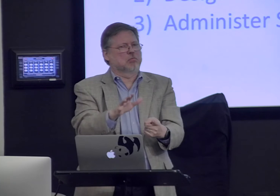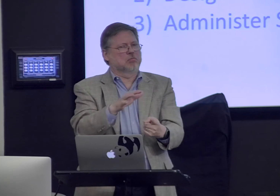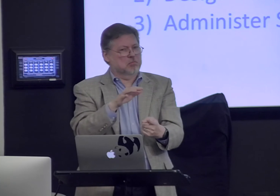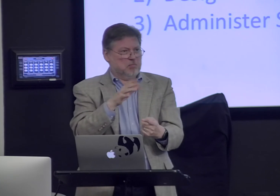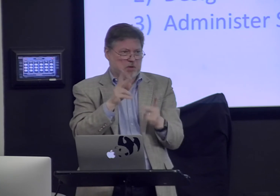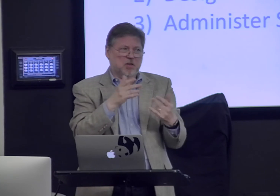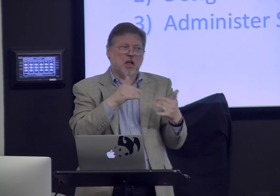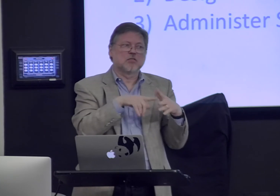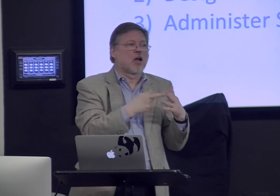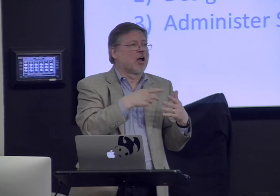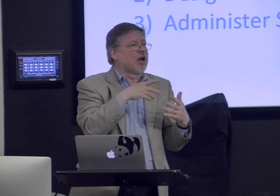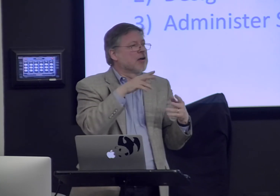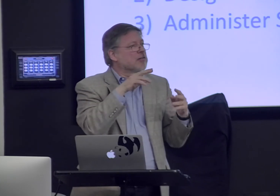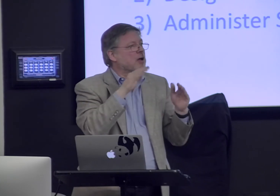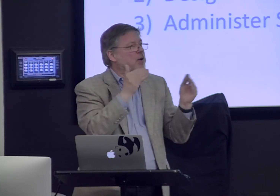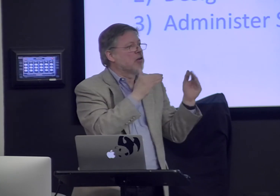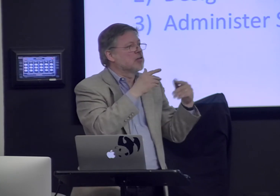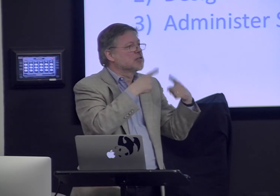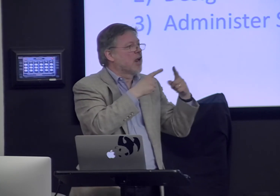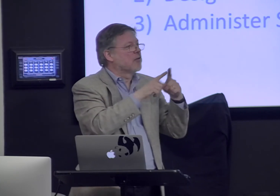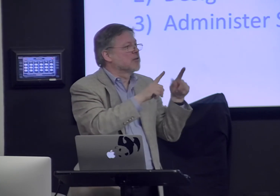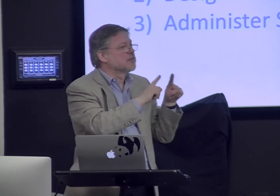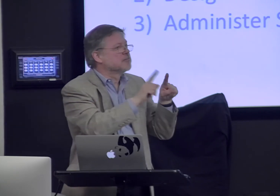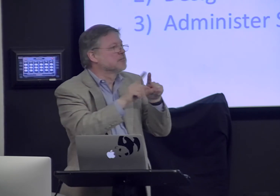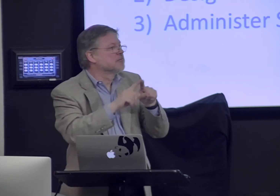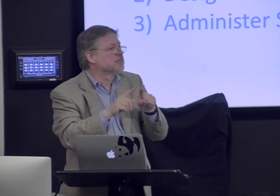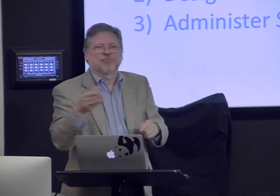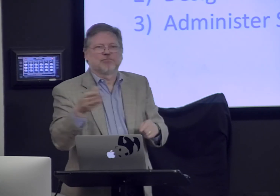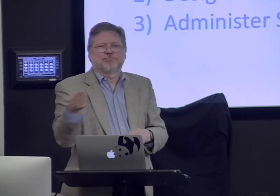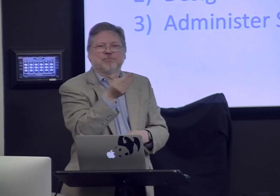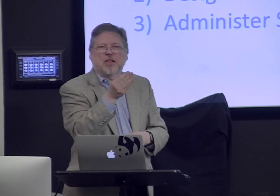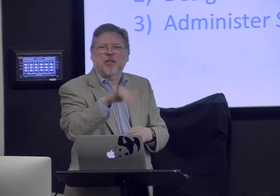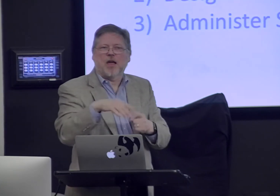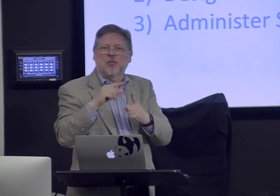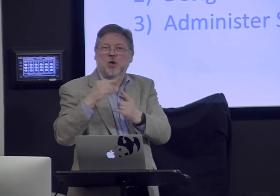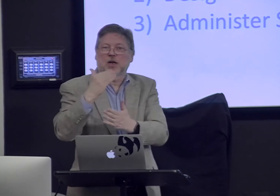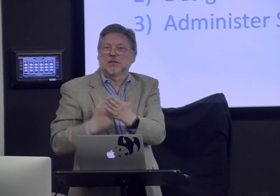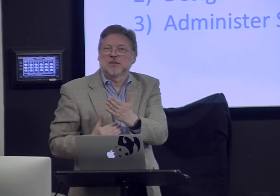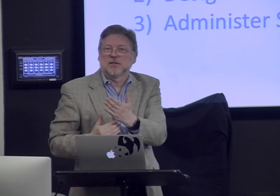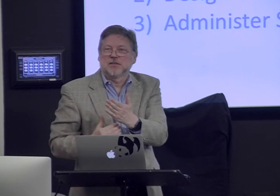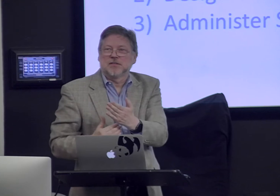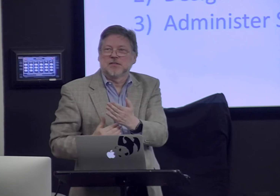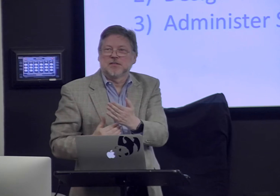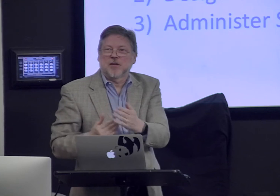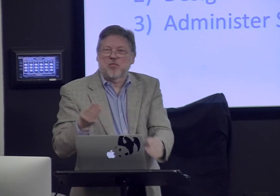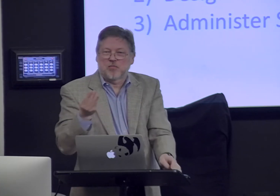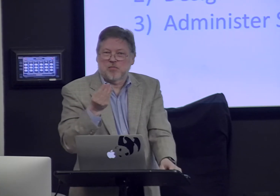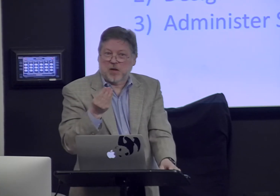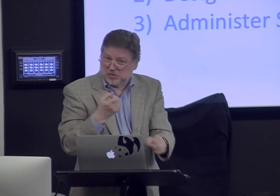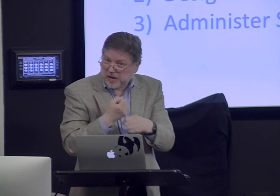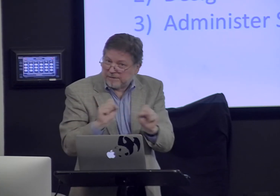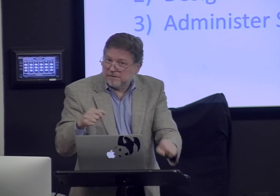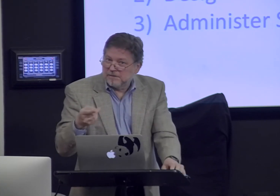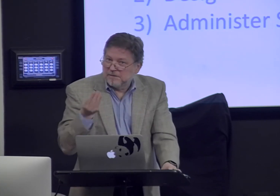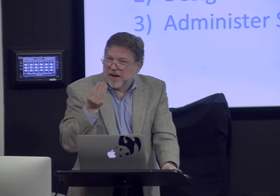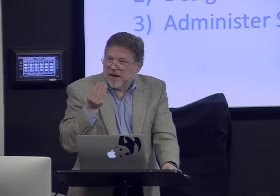I figured that we could use the same approach to understanding sign languages, and in fact this has been done in